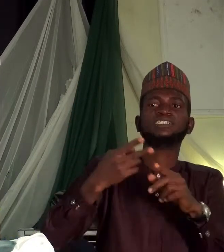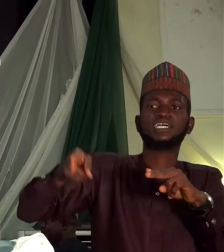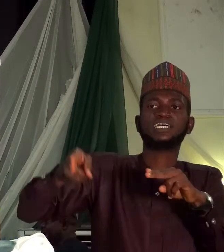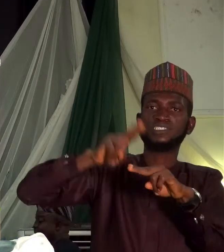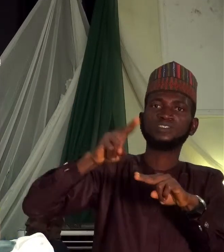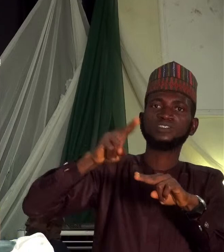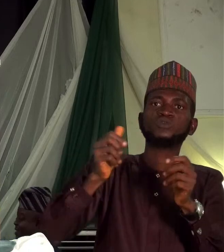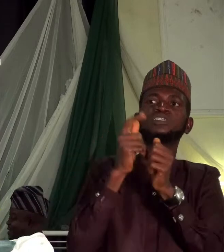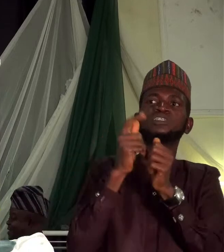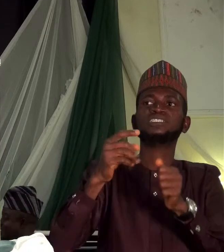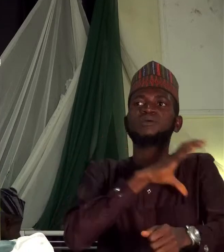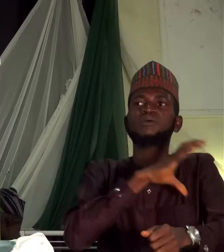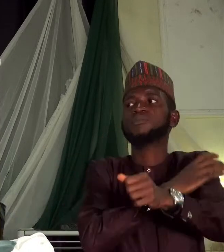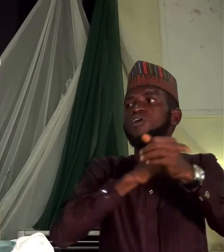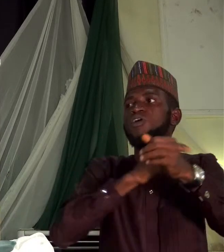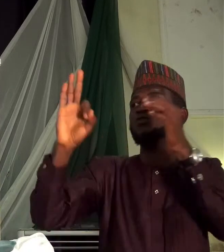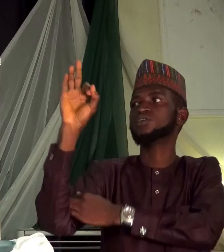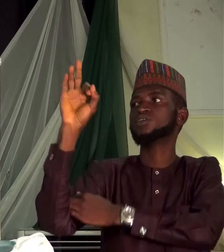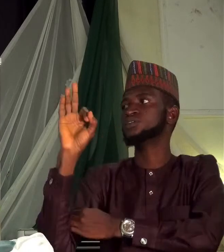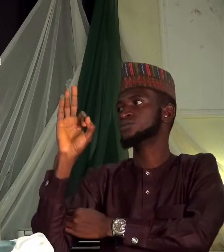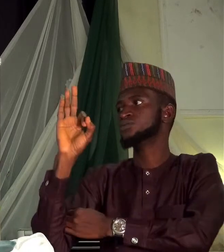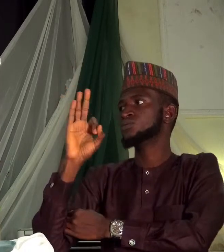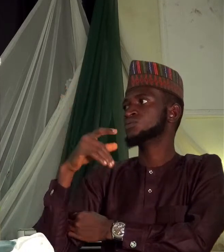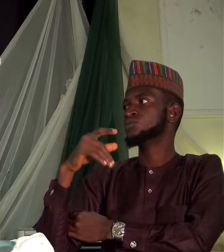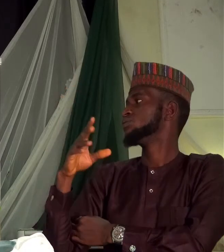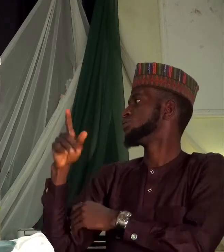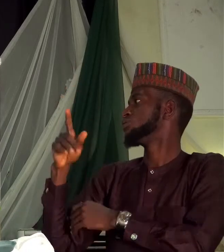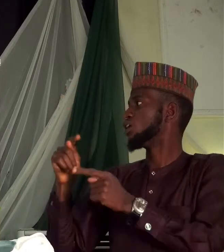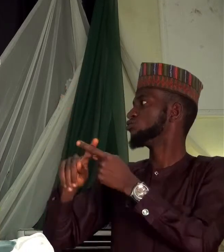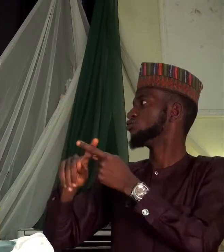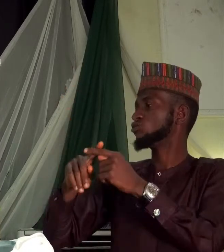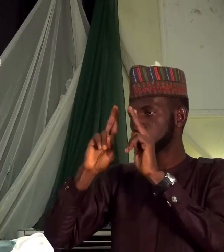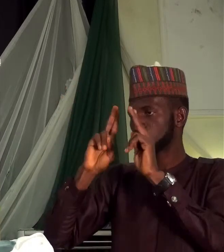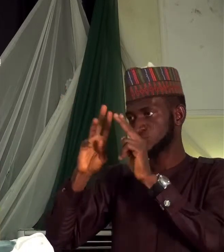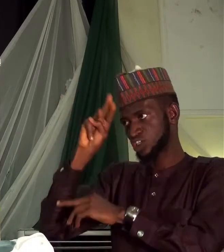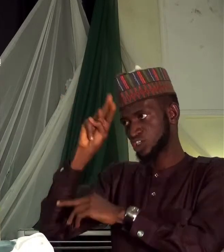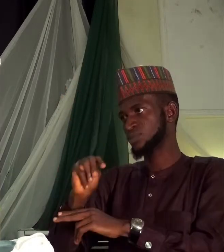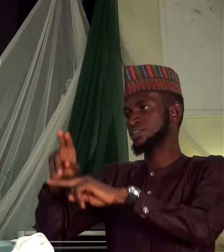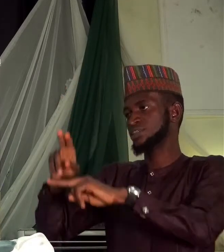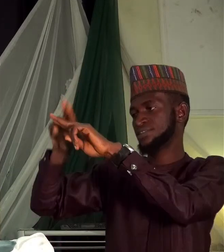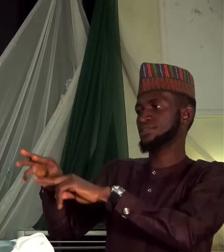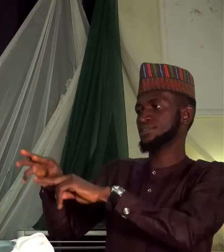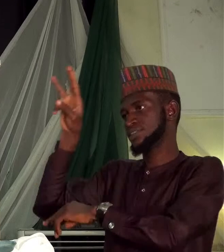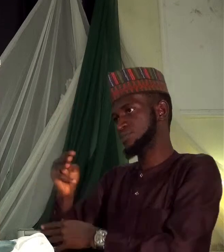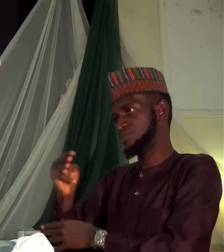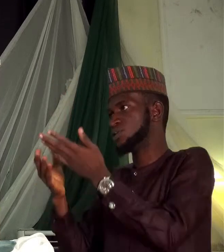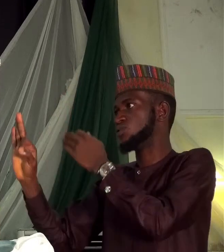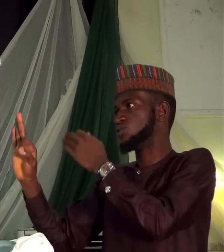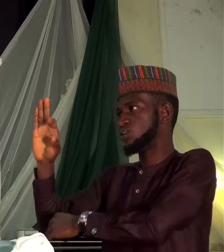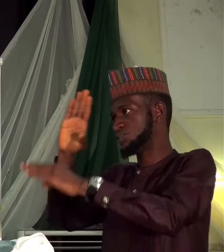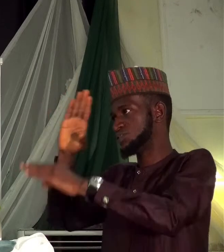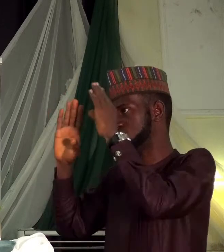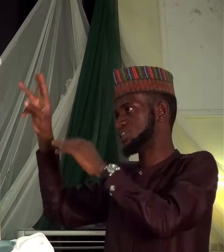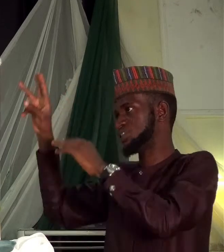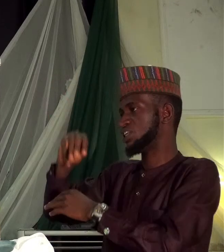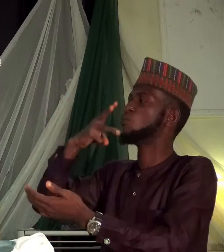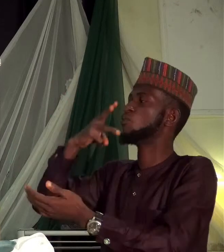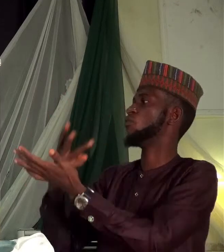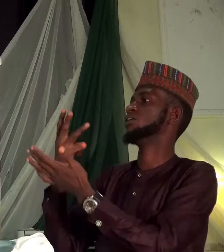taala e dako e ba ni fi awon baba wa joku ala wa salam wa maraba bikum e ka bo baba